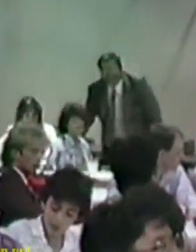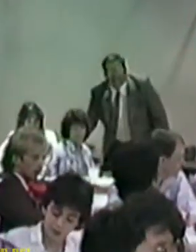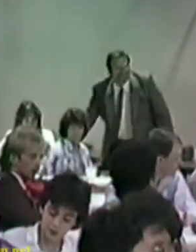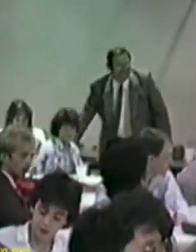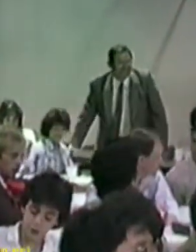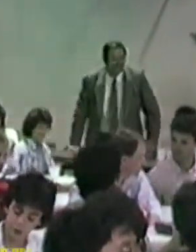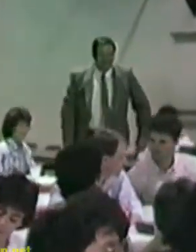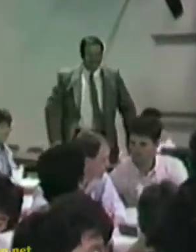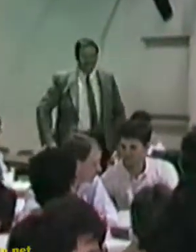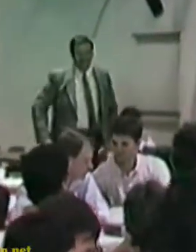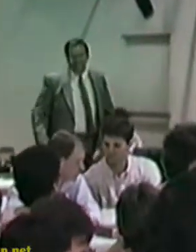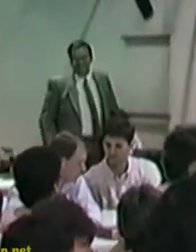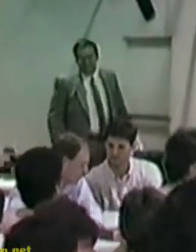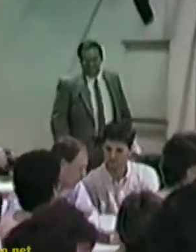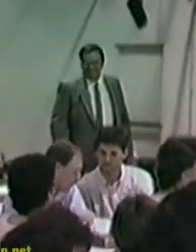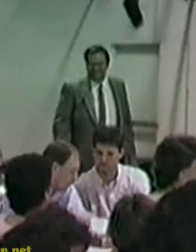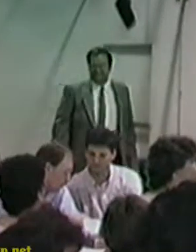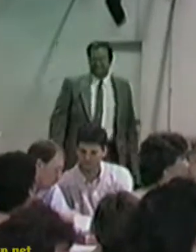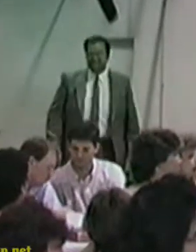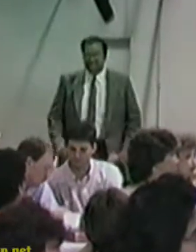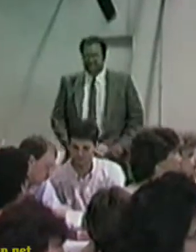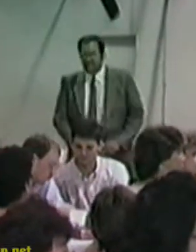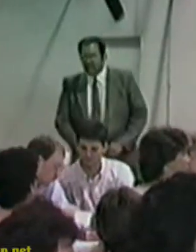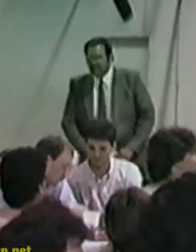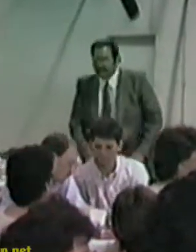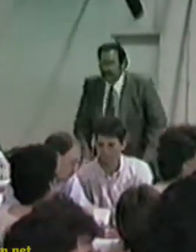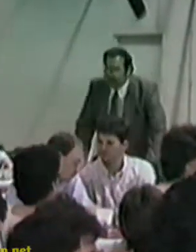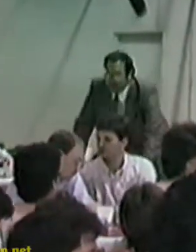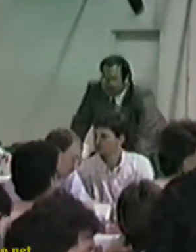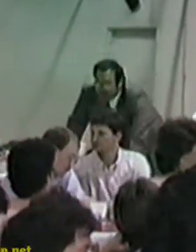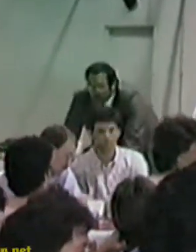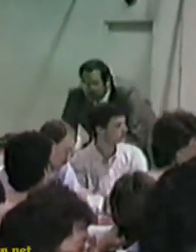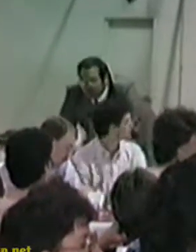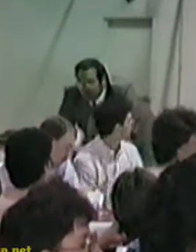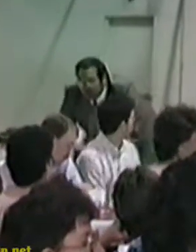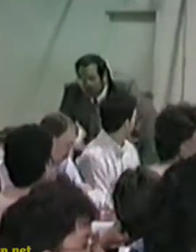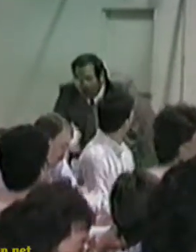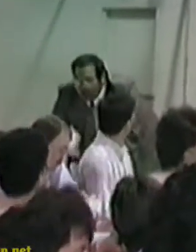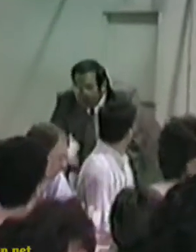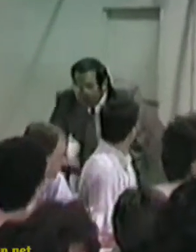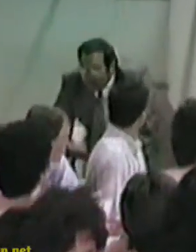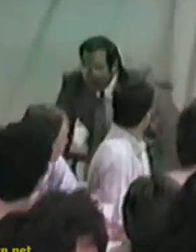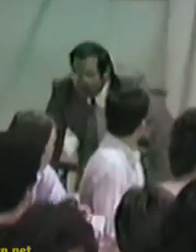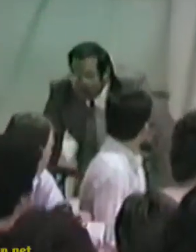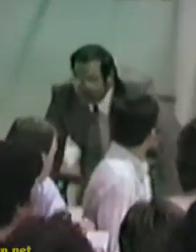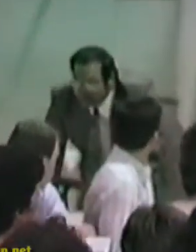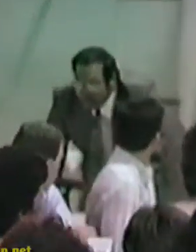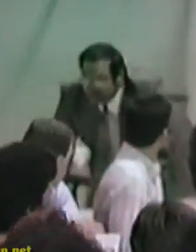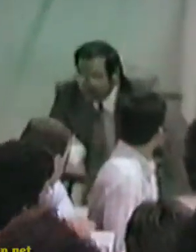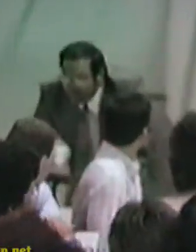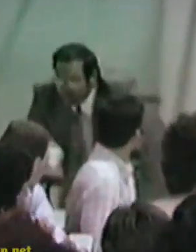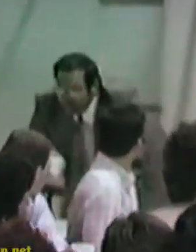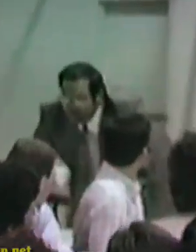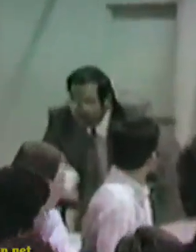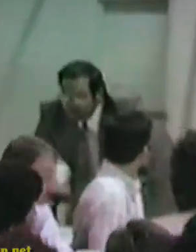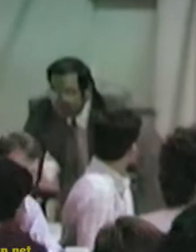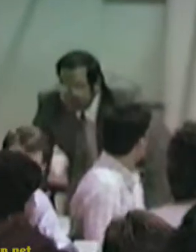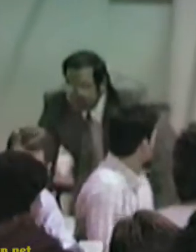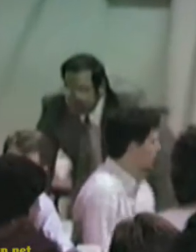Lord, I sing, I want to shout, I want to sing, I want to shout, praise the